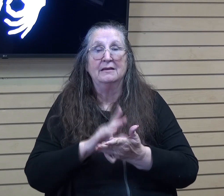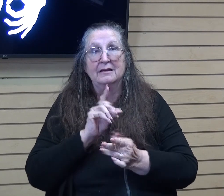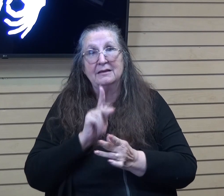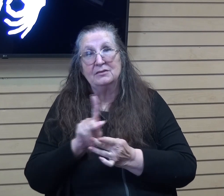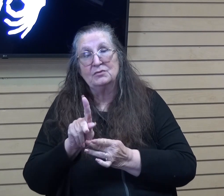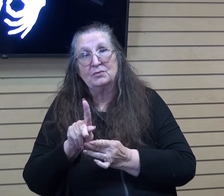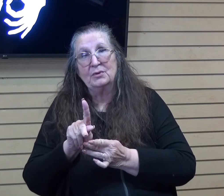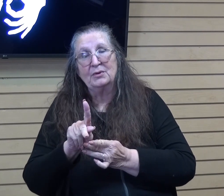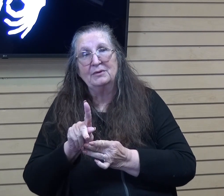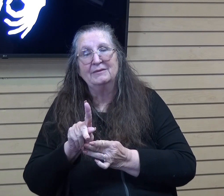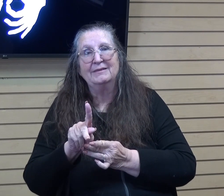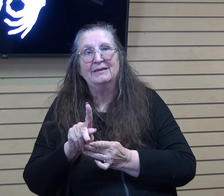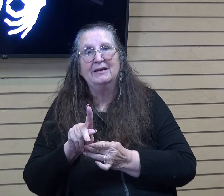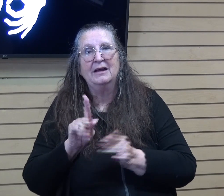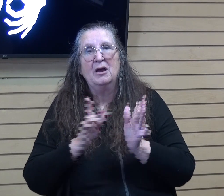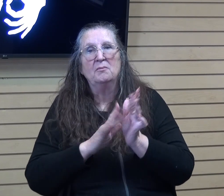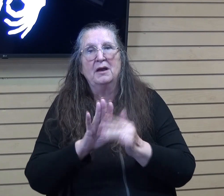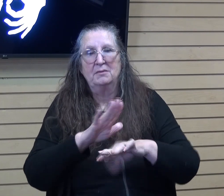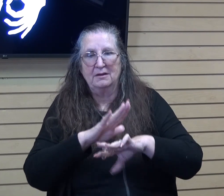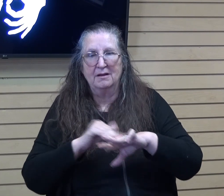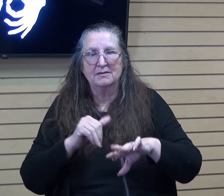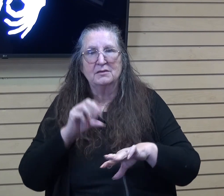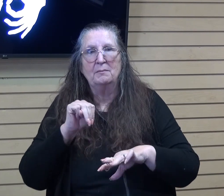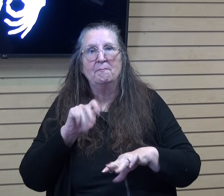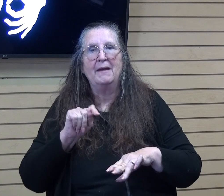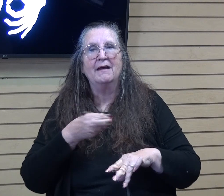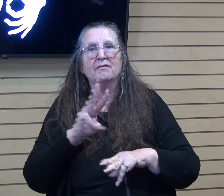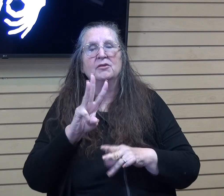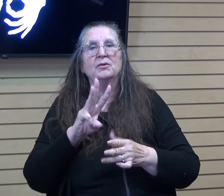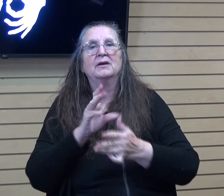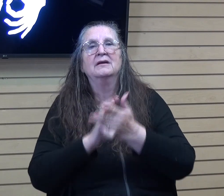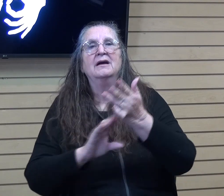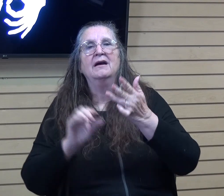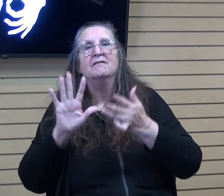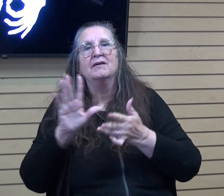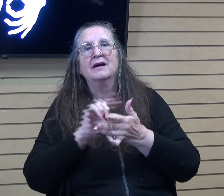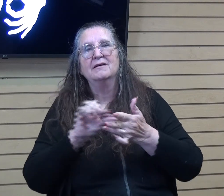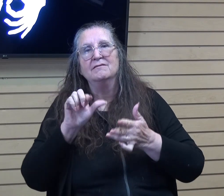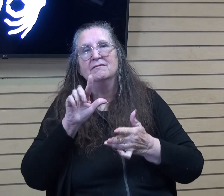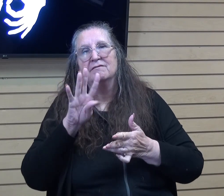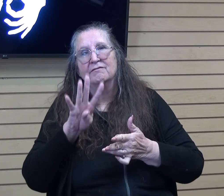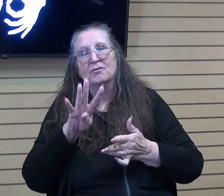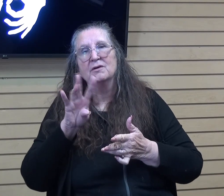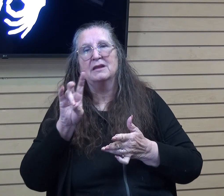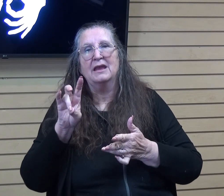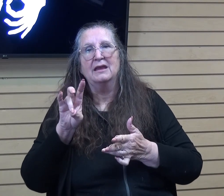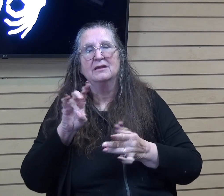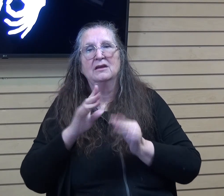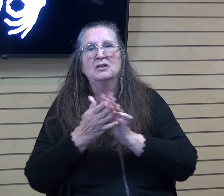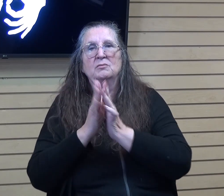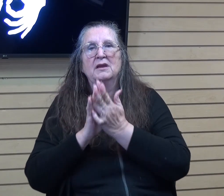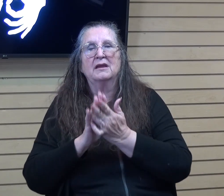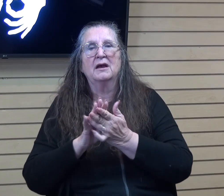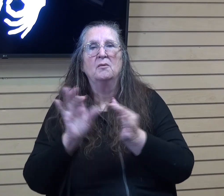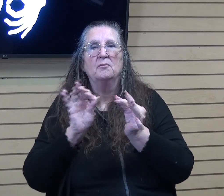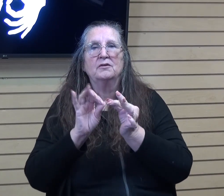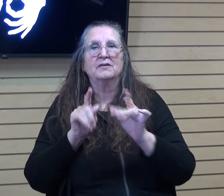the Bible calls us, you know, in Matthew chapter 5, verse 48, be perfect as our Heavenly Father is